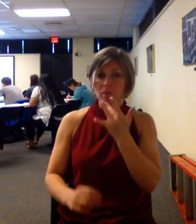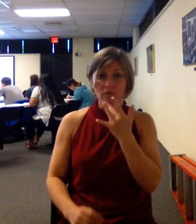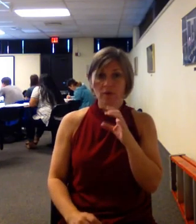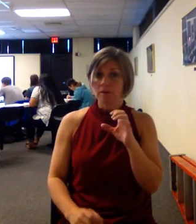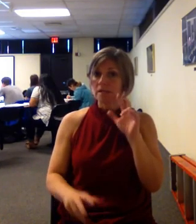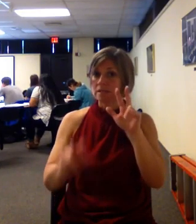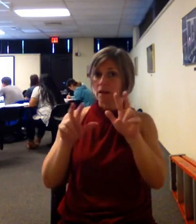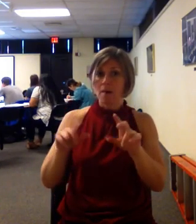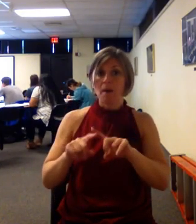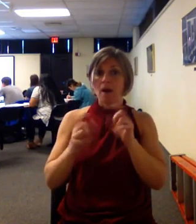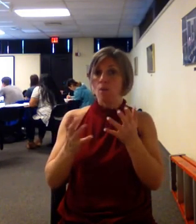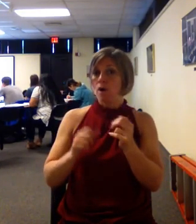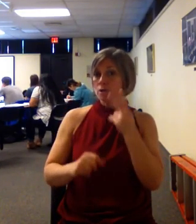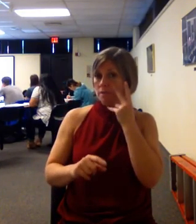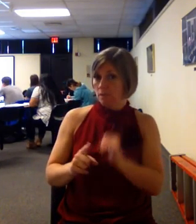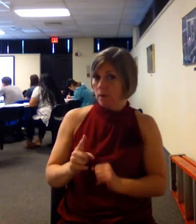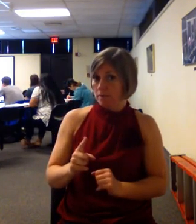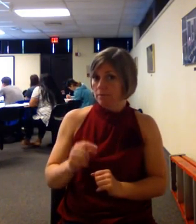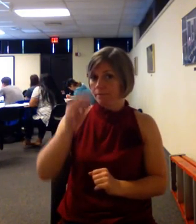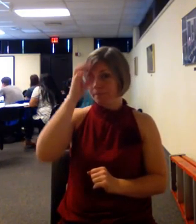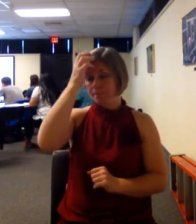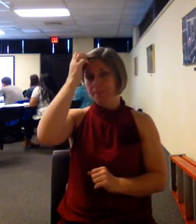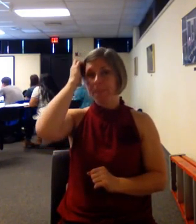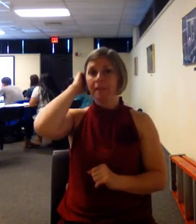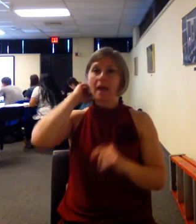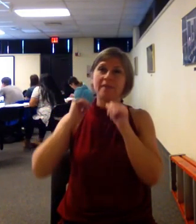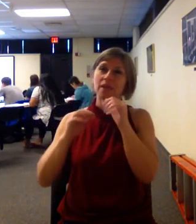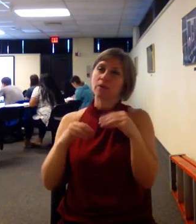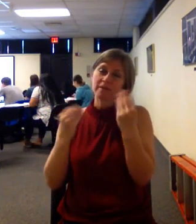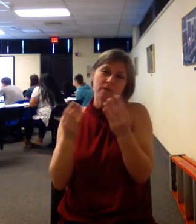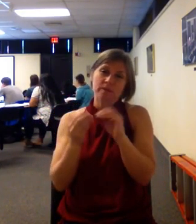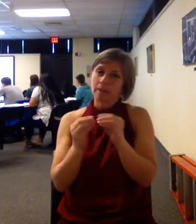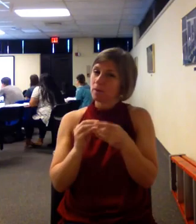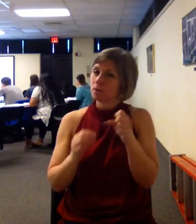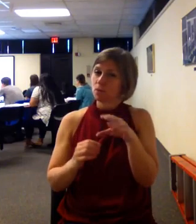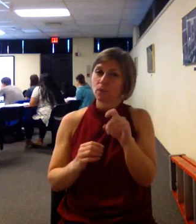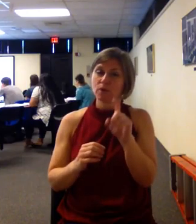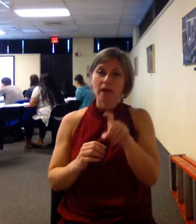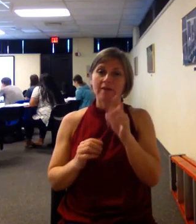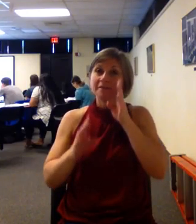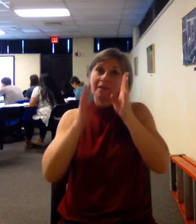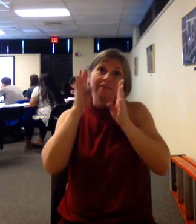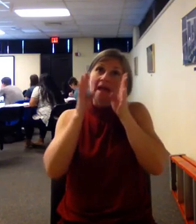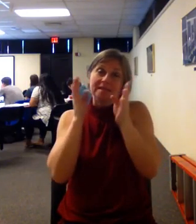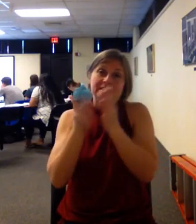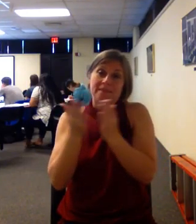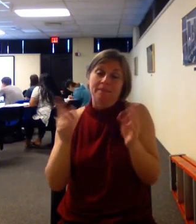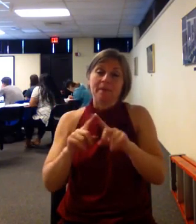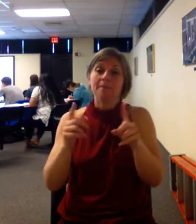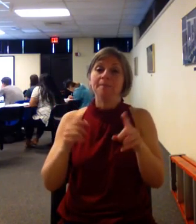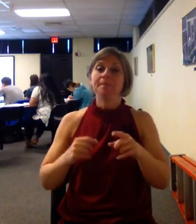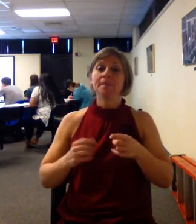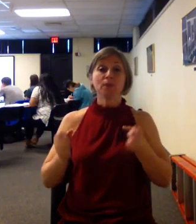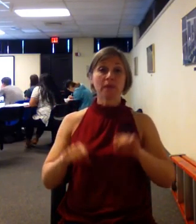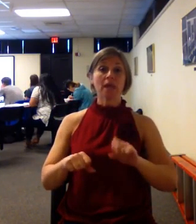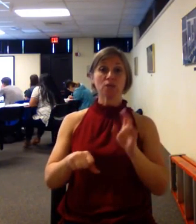one. What's happening, and they don't give you numbers, so you're just having to make something up, I guess, but you could also just use percentage, because